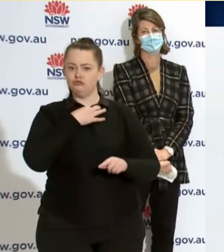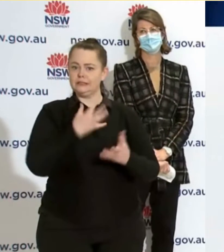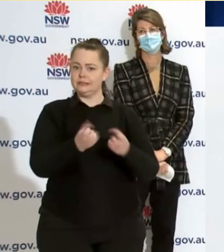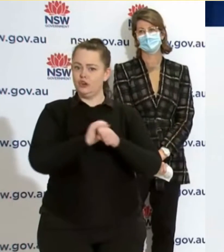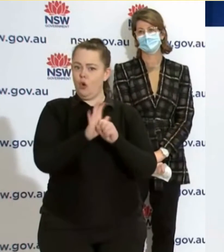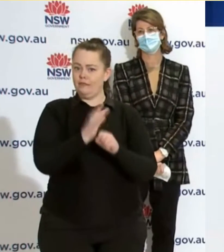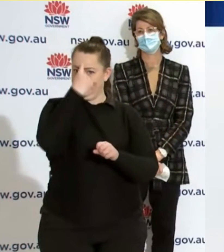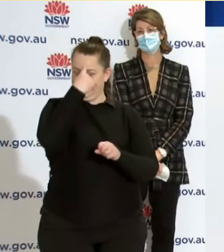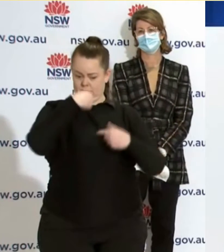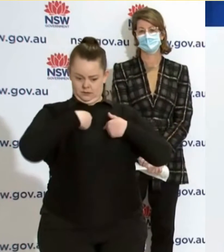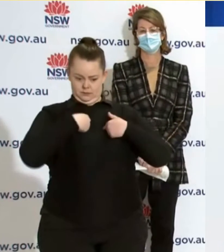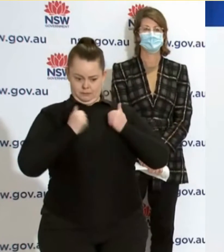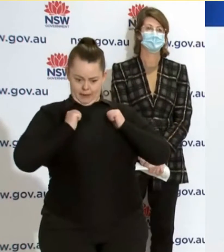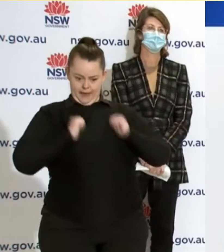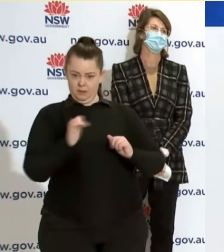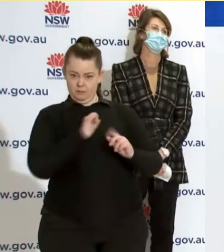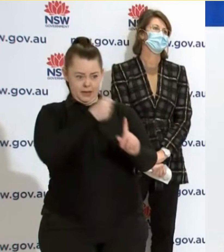that have complex